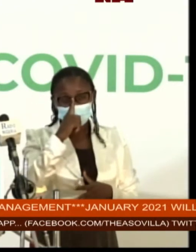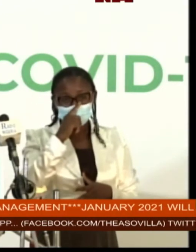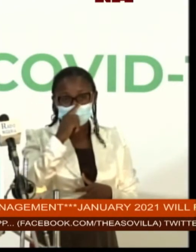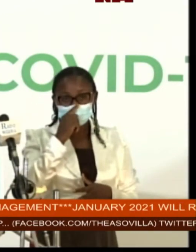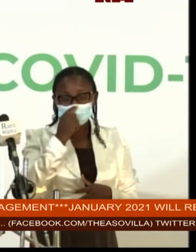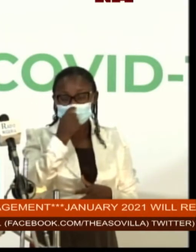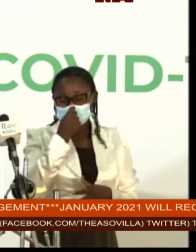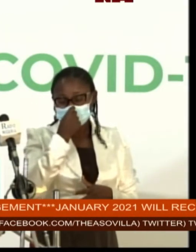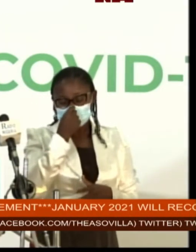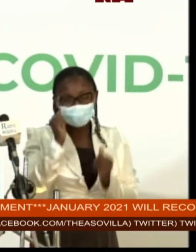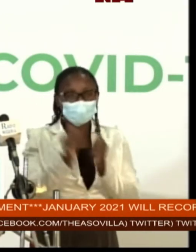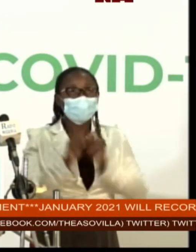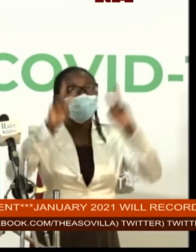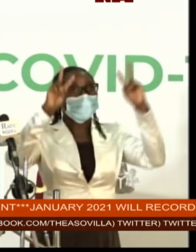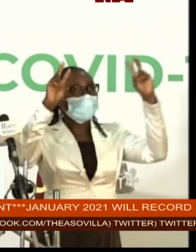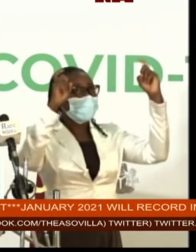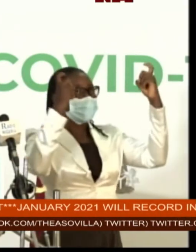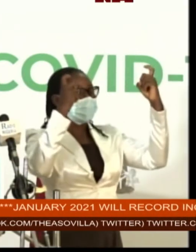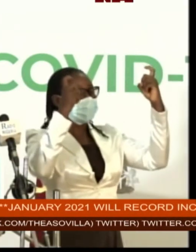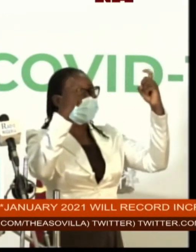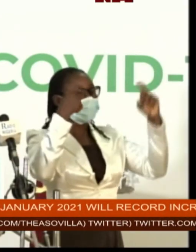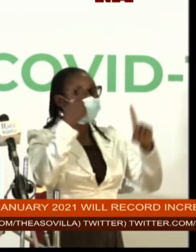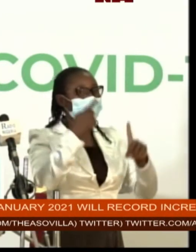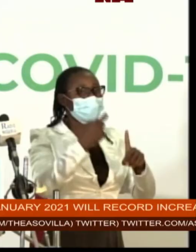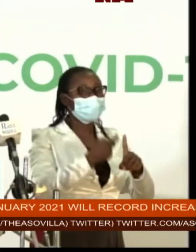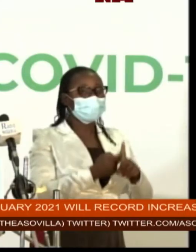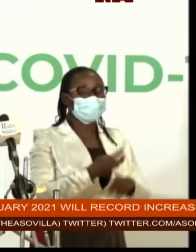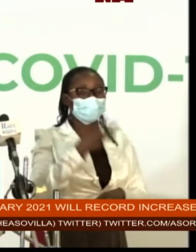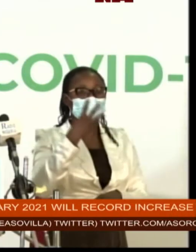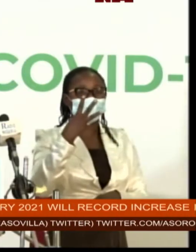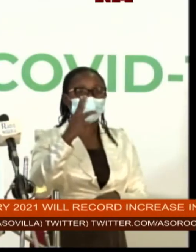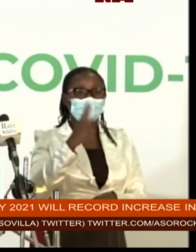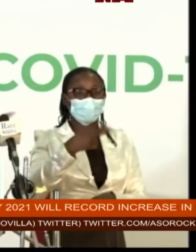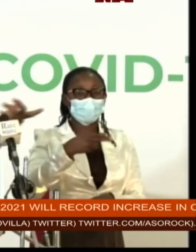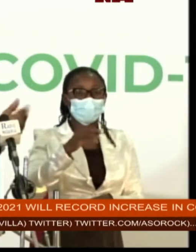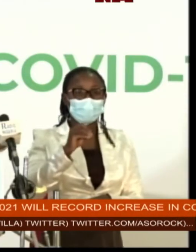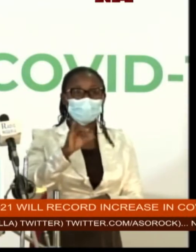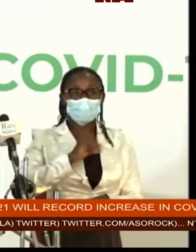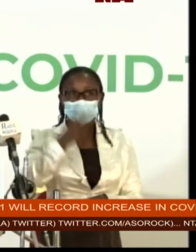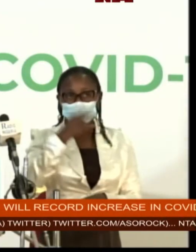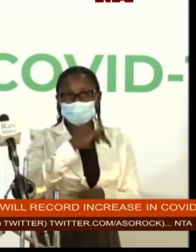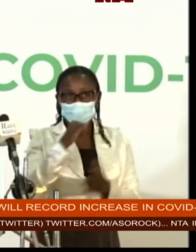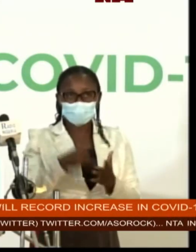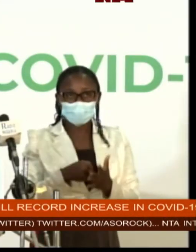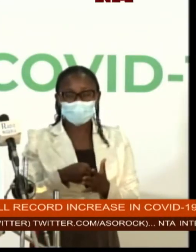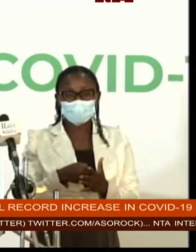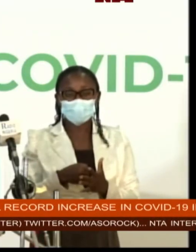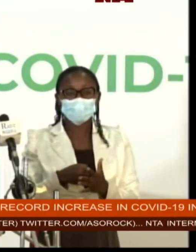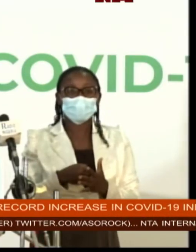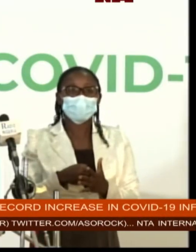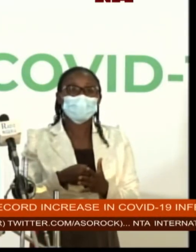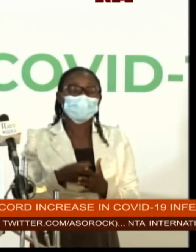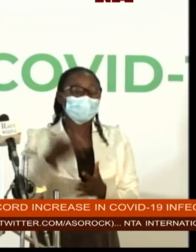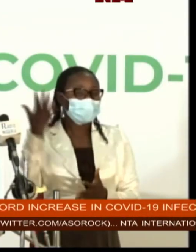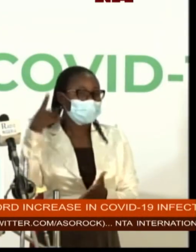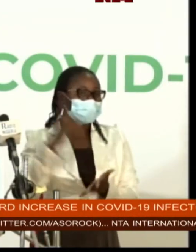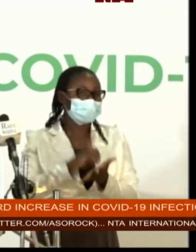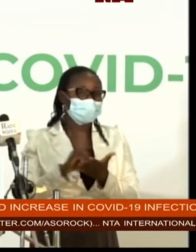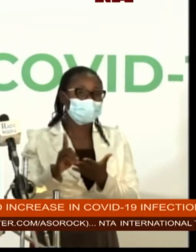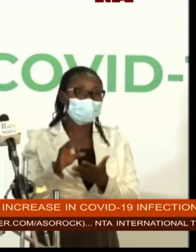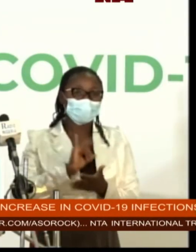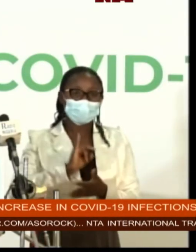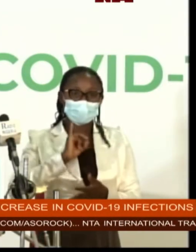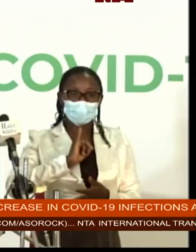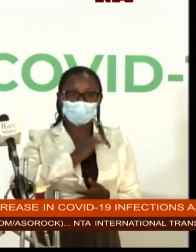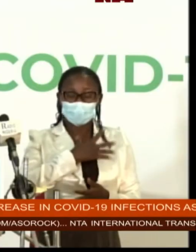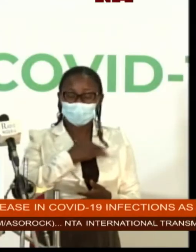with a quotation from the Director General of the WHO. I saw this, I think he made that remark last week, and I